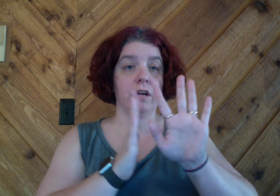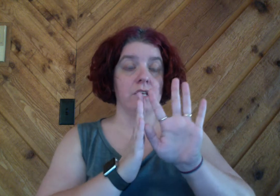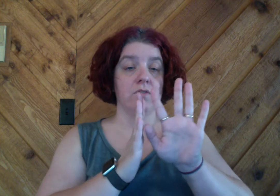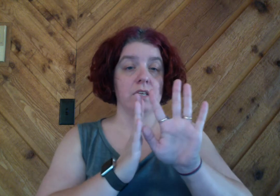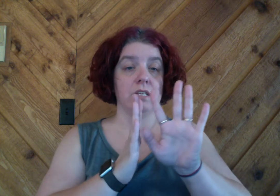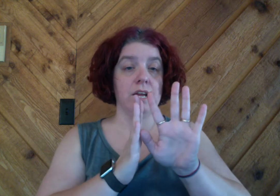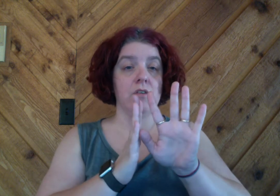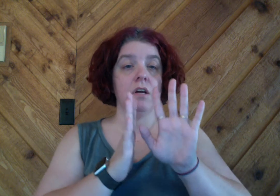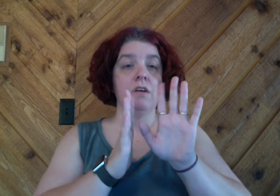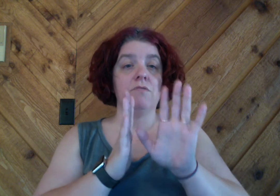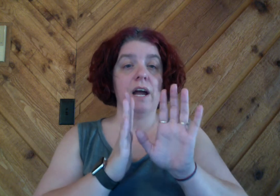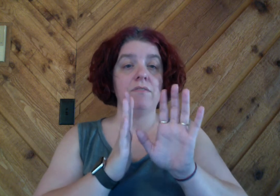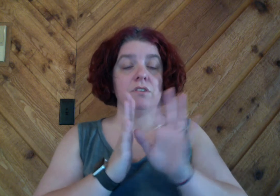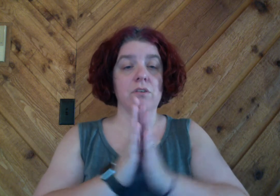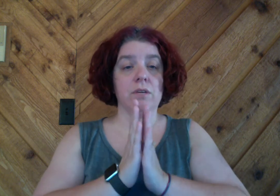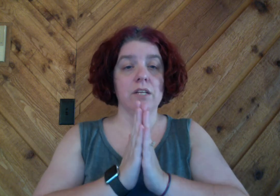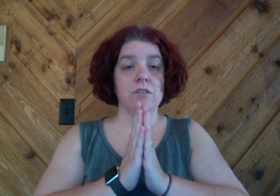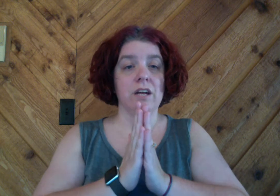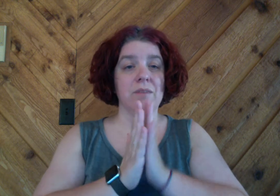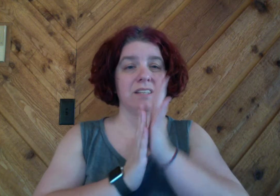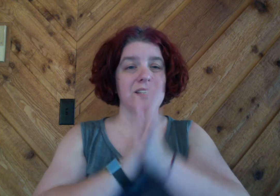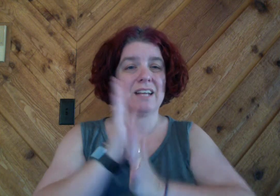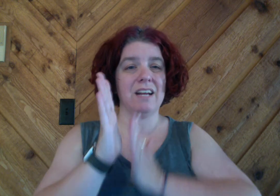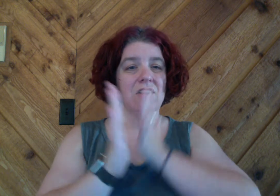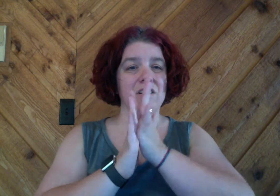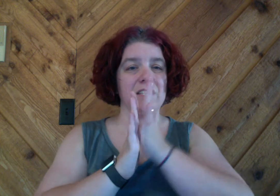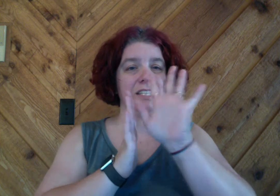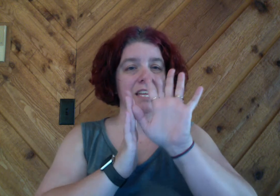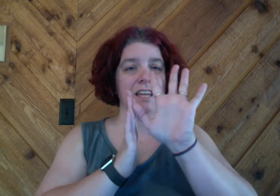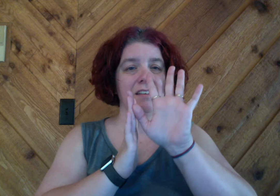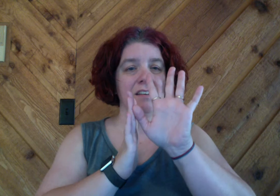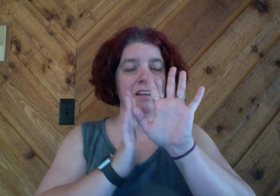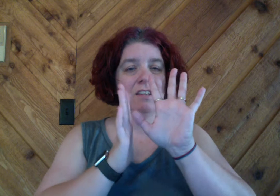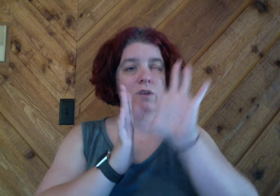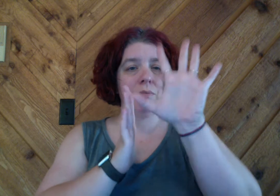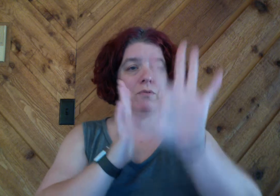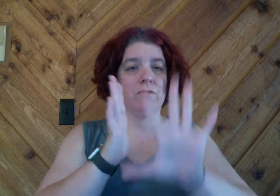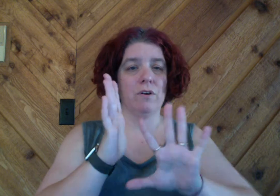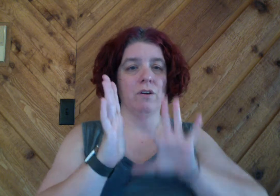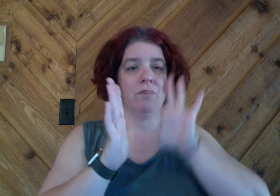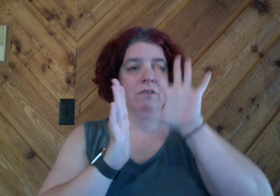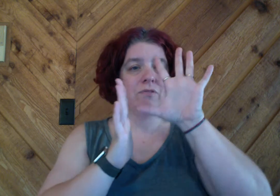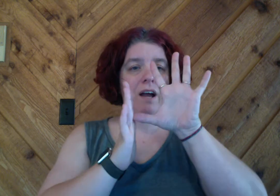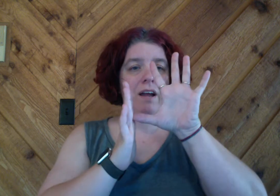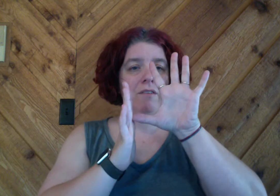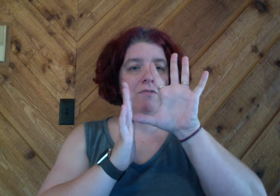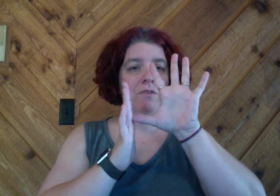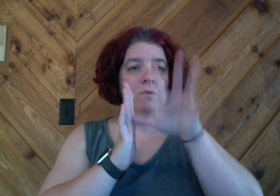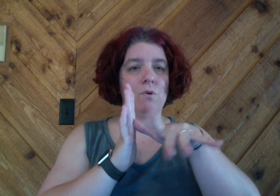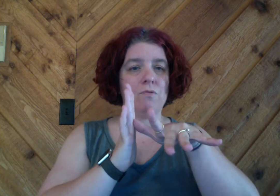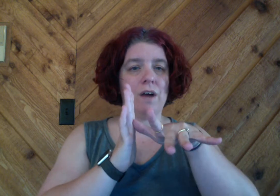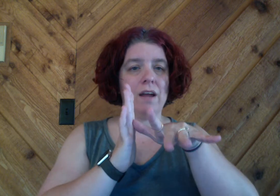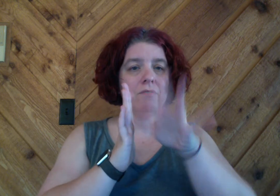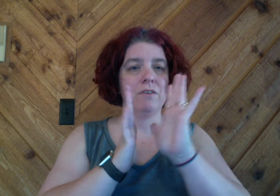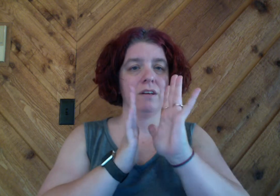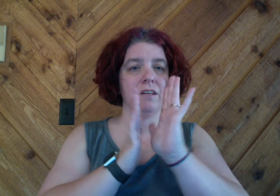is facing out. 5 is the only one I do care because it's kind of hard to see. So I prefer 5 or 5 instead